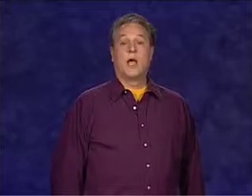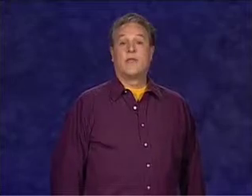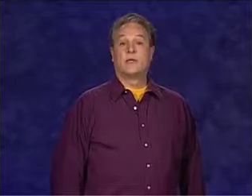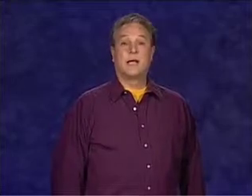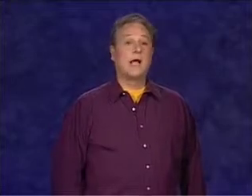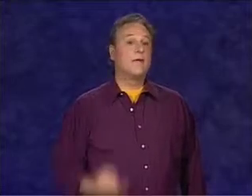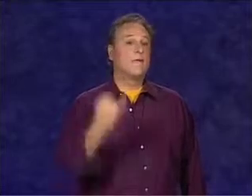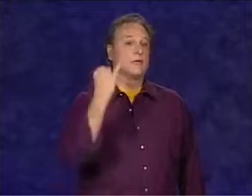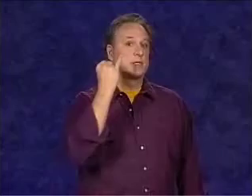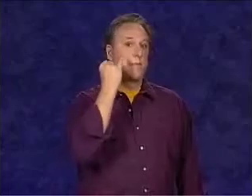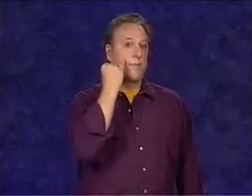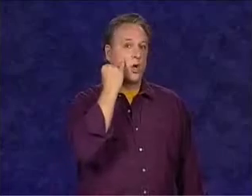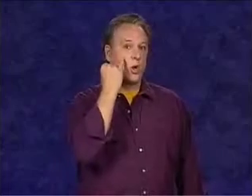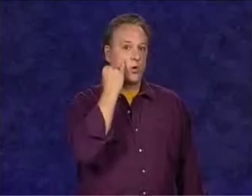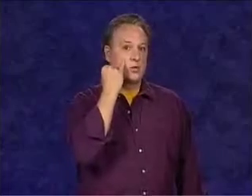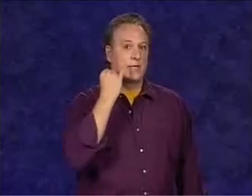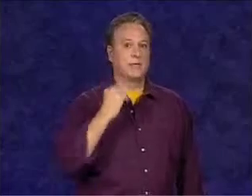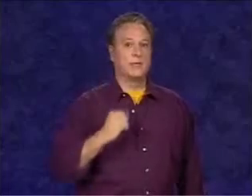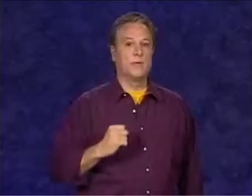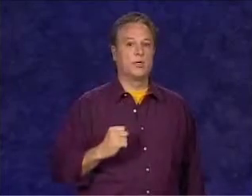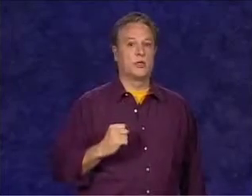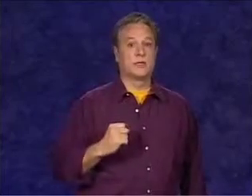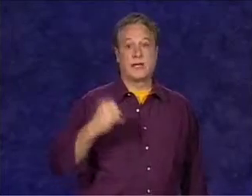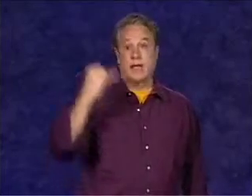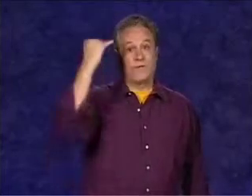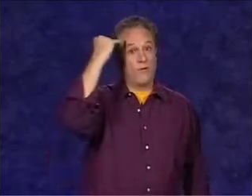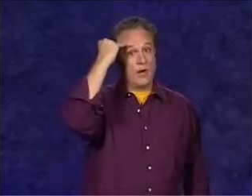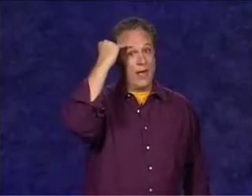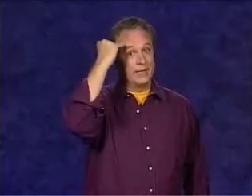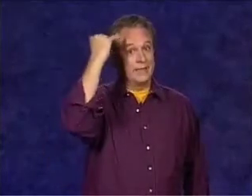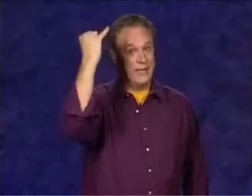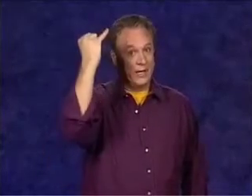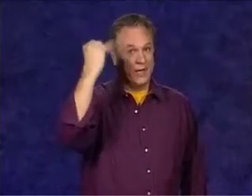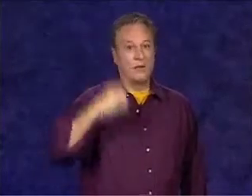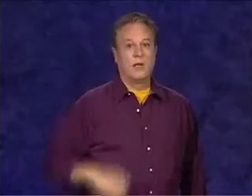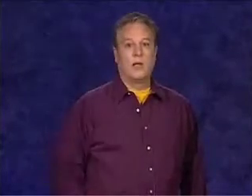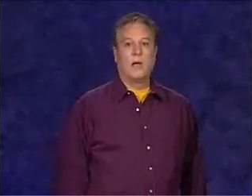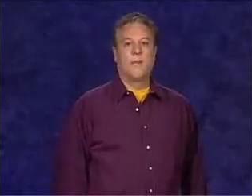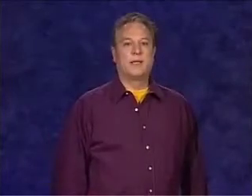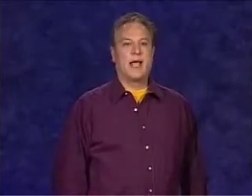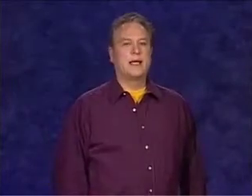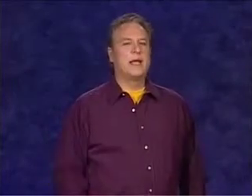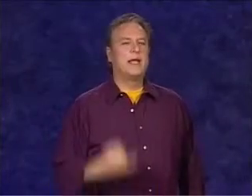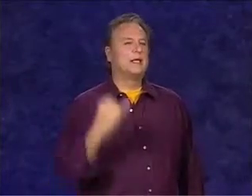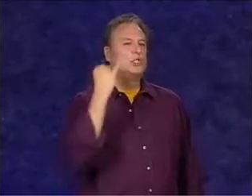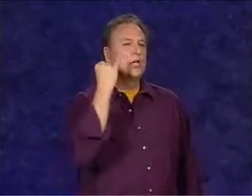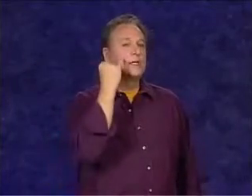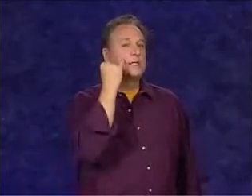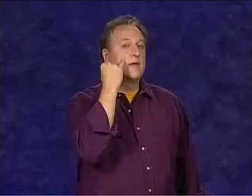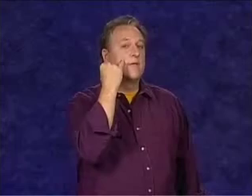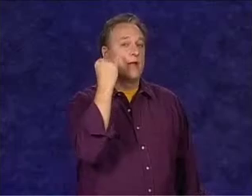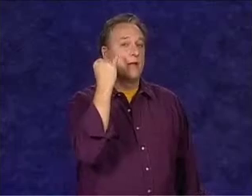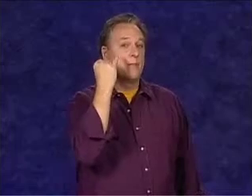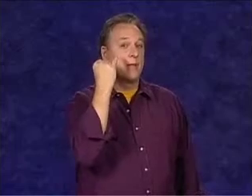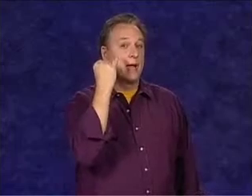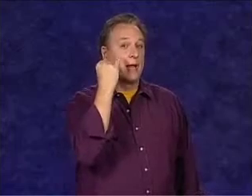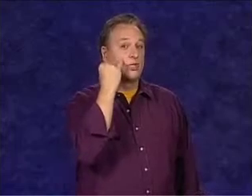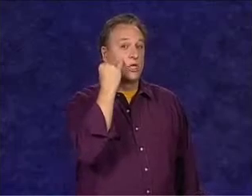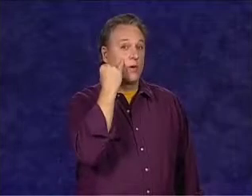The sign for suppose is similar to the sign for idea, but the idea is just developing, and I show it